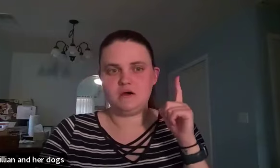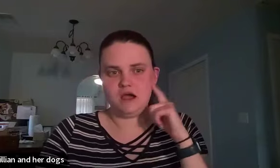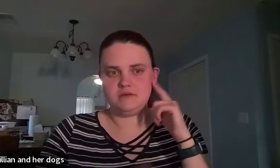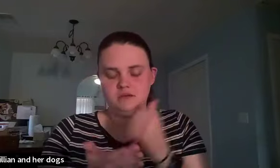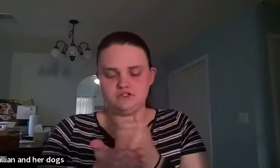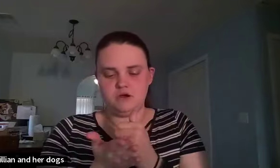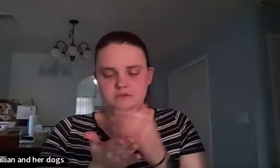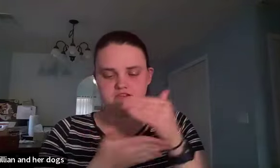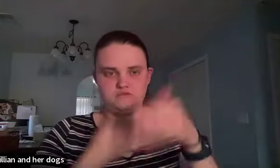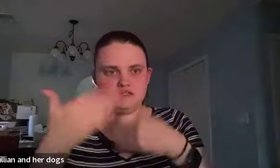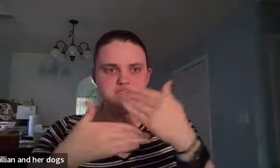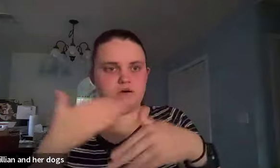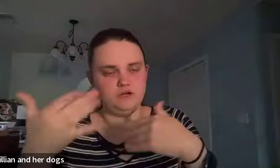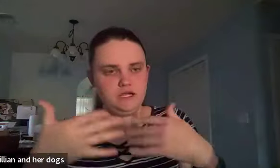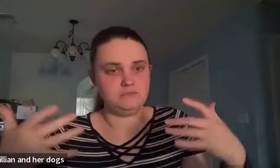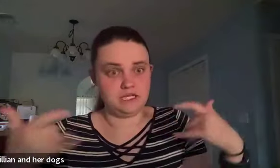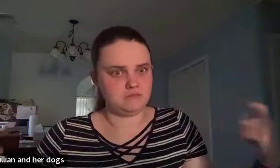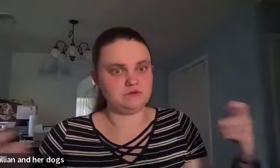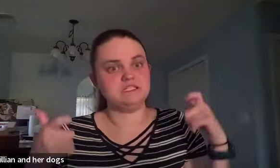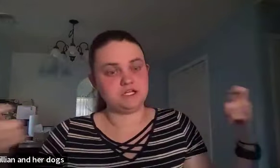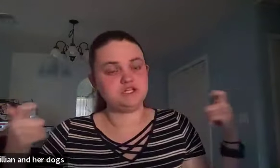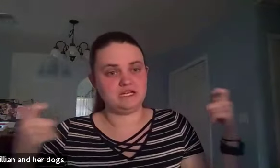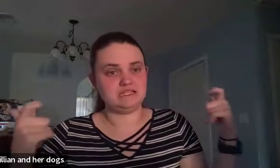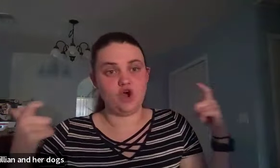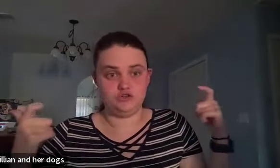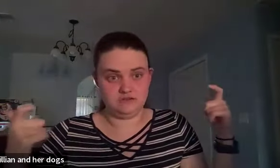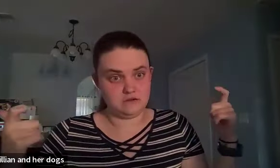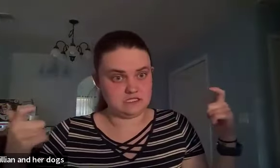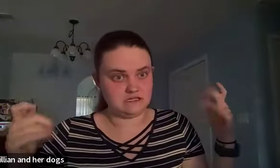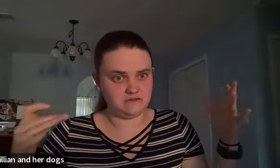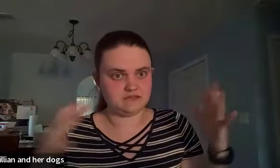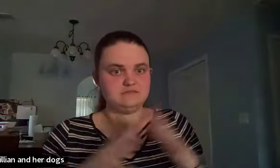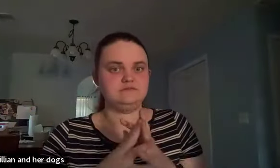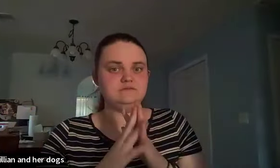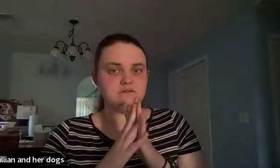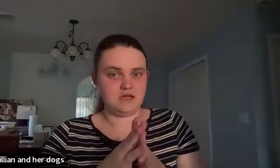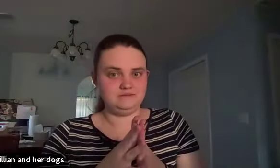is how I'm able to help myself process how I'm putting in a big number, especially when it's like the 100,000s like that. Okay.